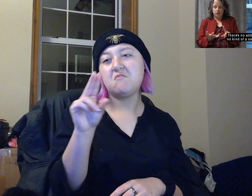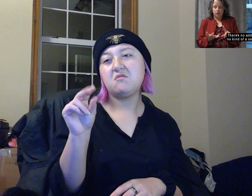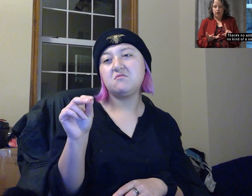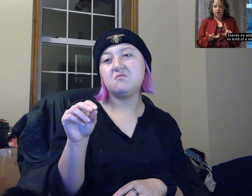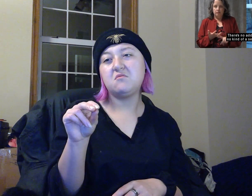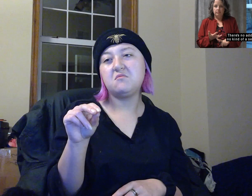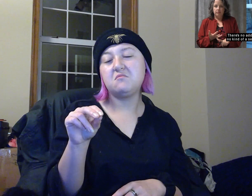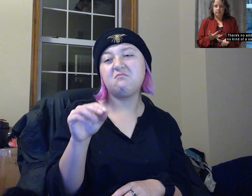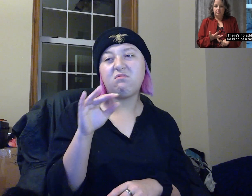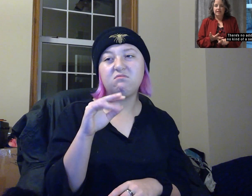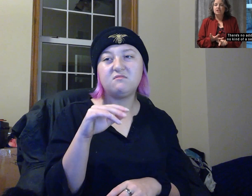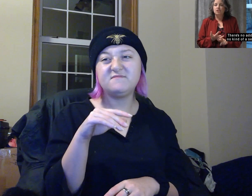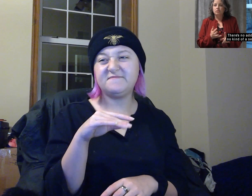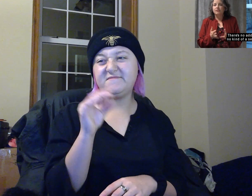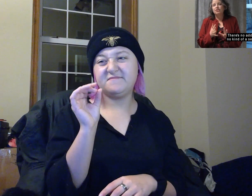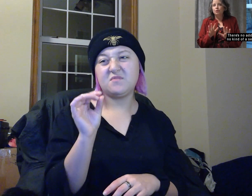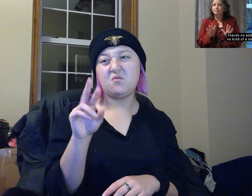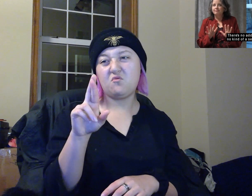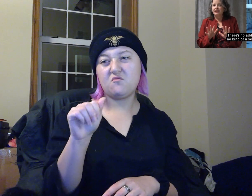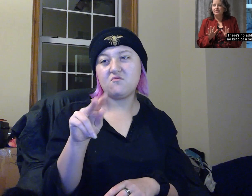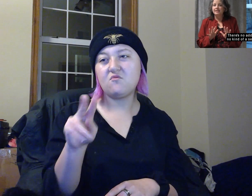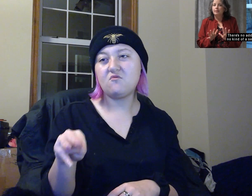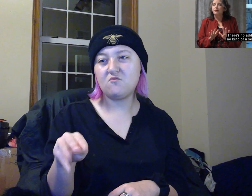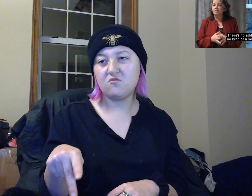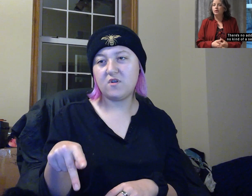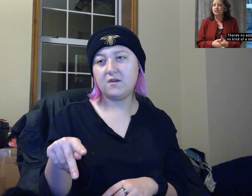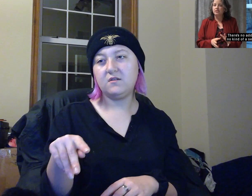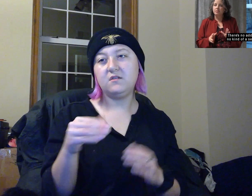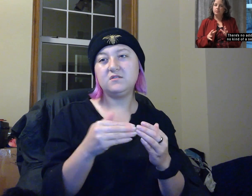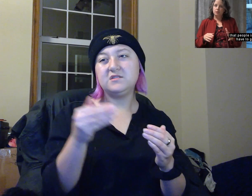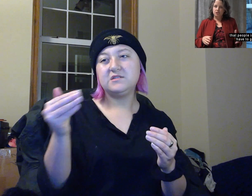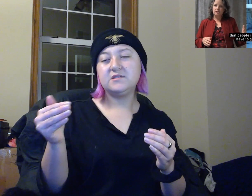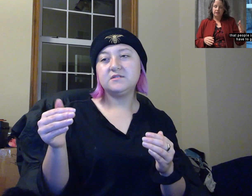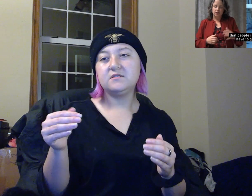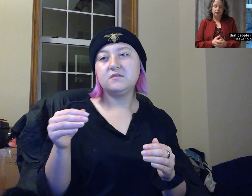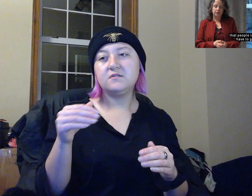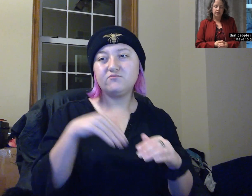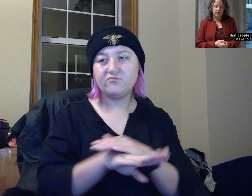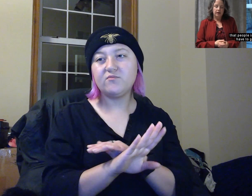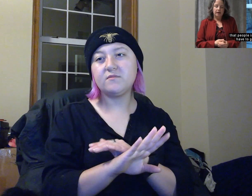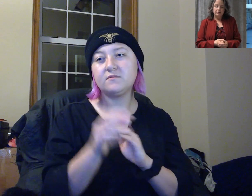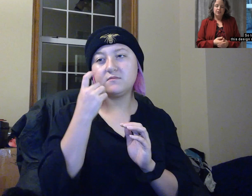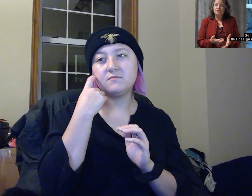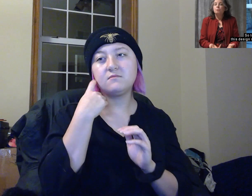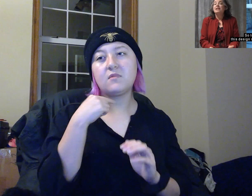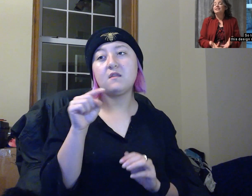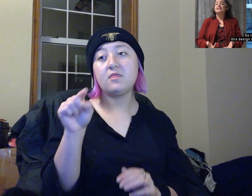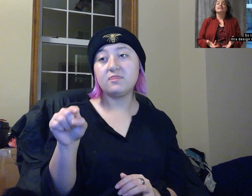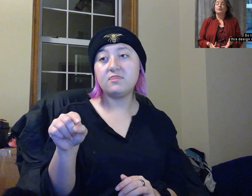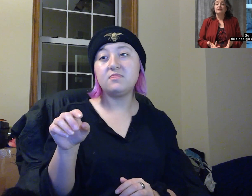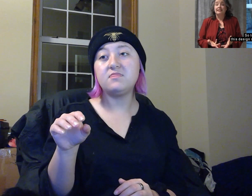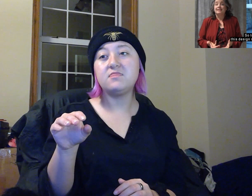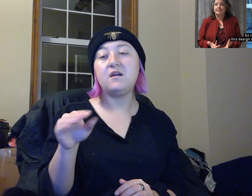there's no there's no kind of a separate location that people in wheelchairs have to go through. So to me,